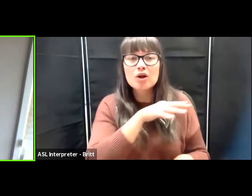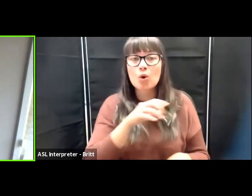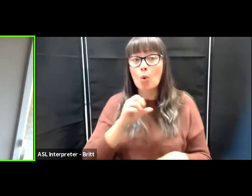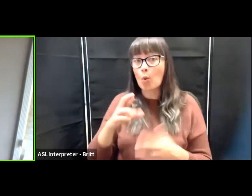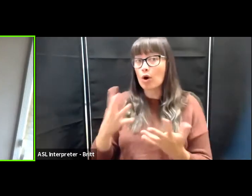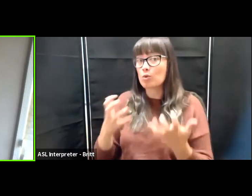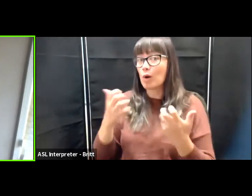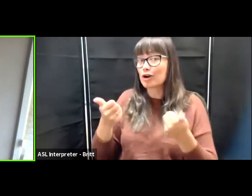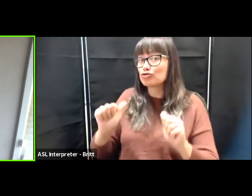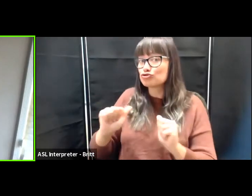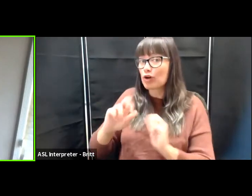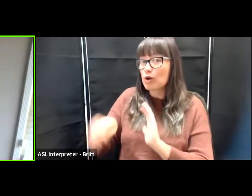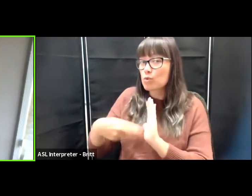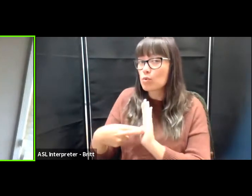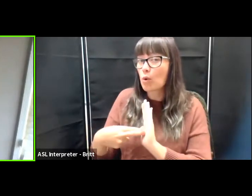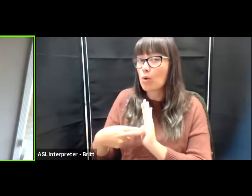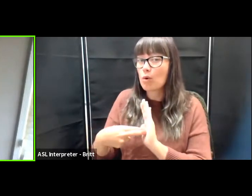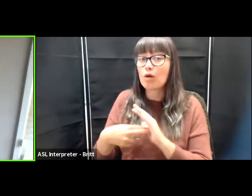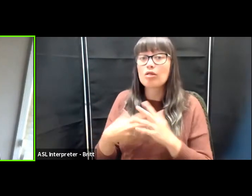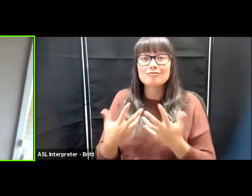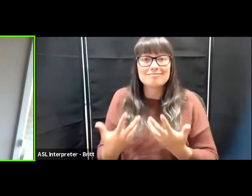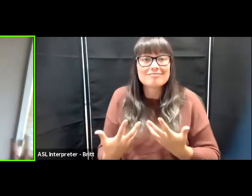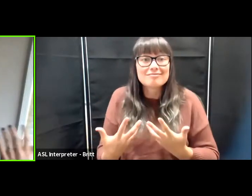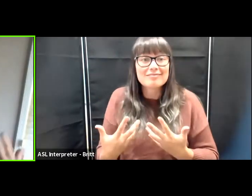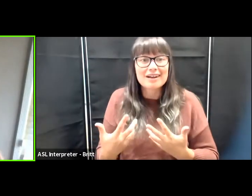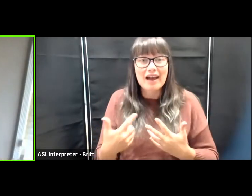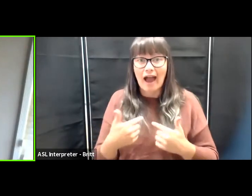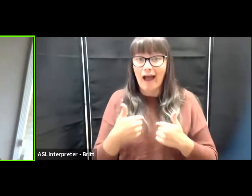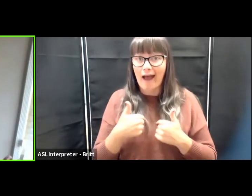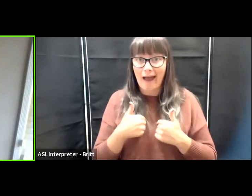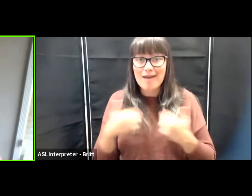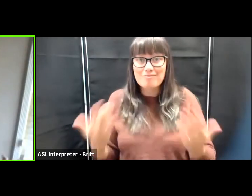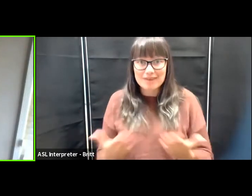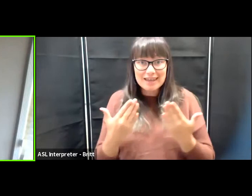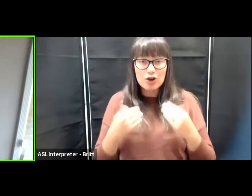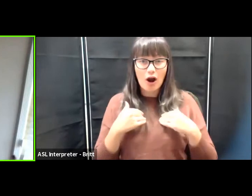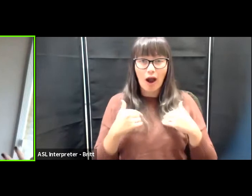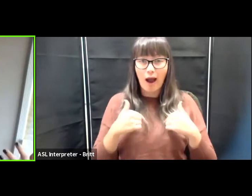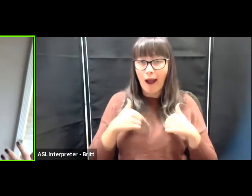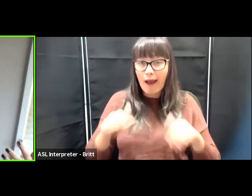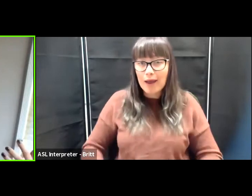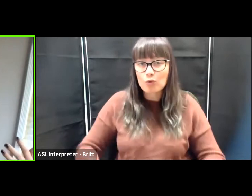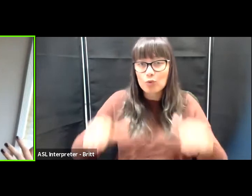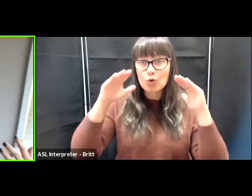how to get the things out of their voice that they need to. That is what I grew up